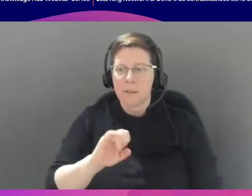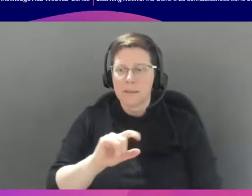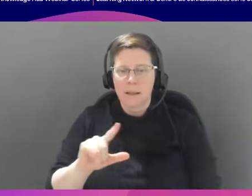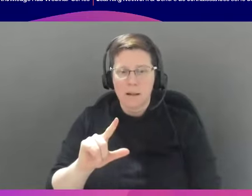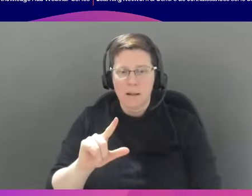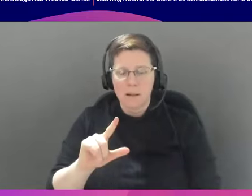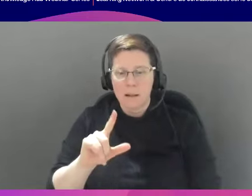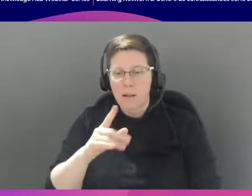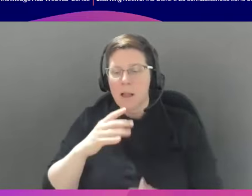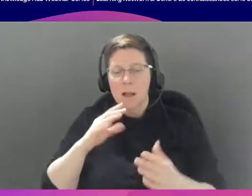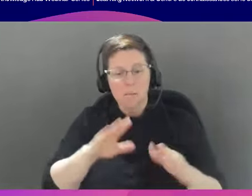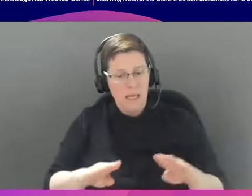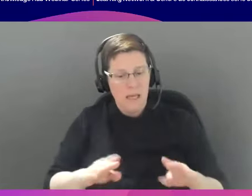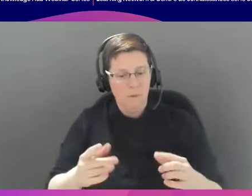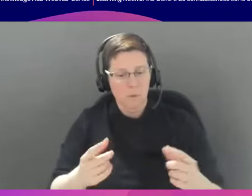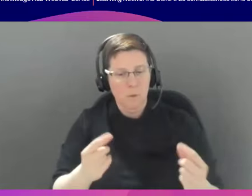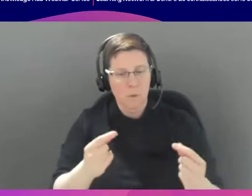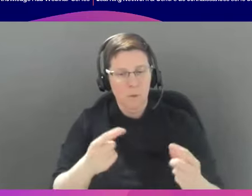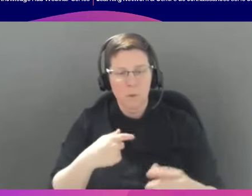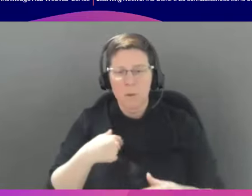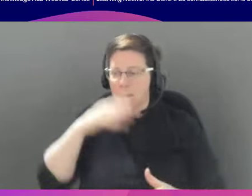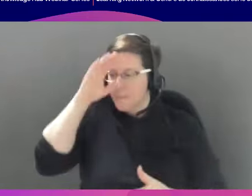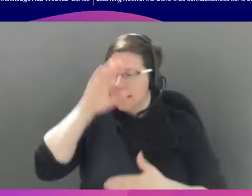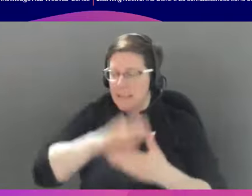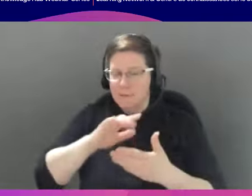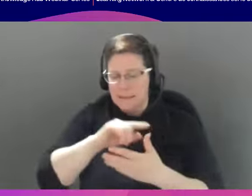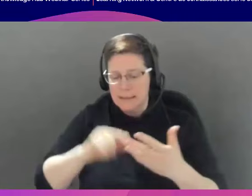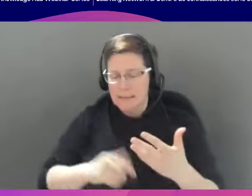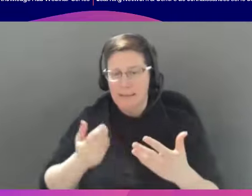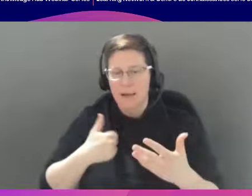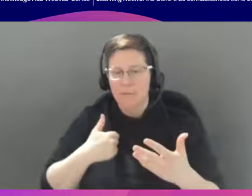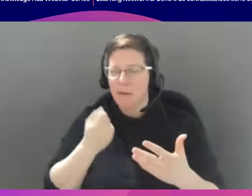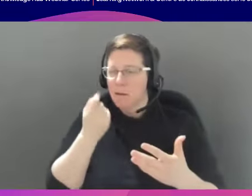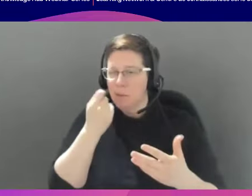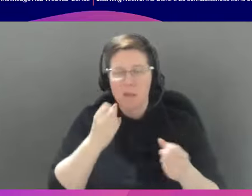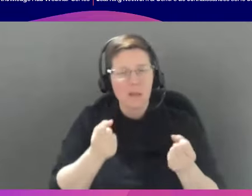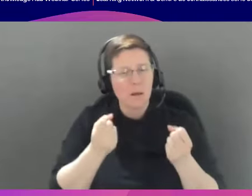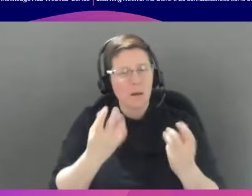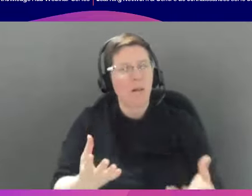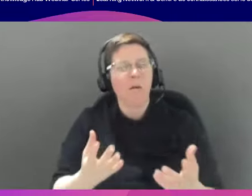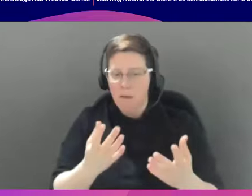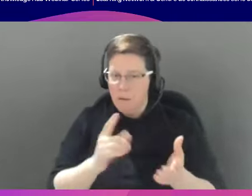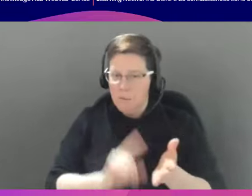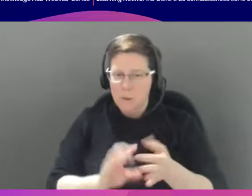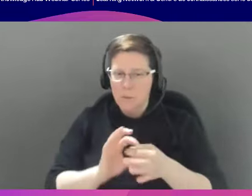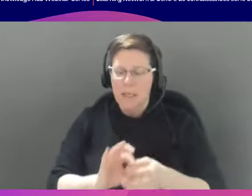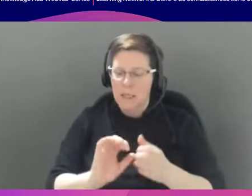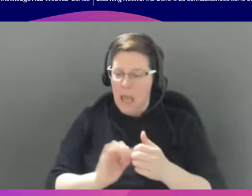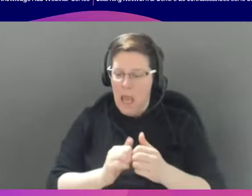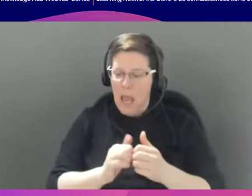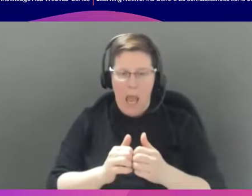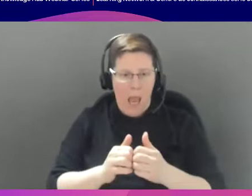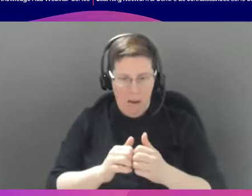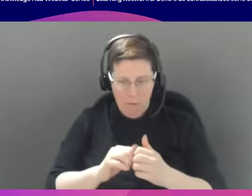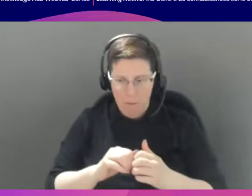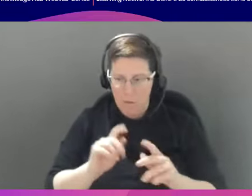they identify with. But there's only a handful of emerging research on exiting. So this section of the